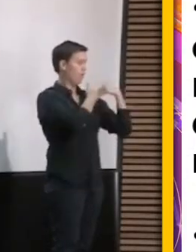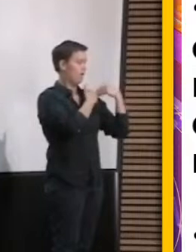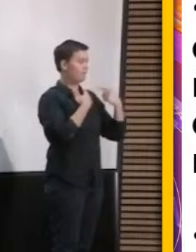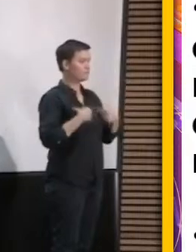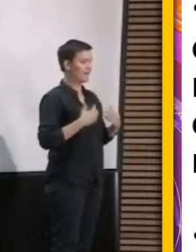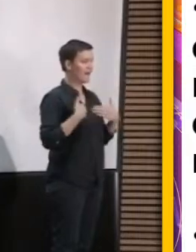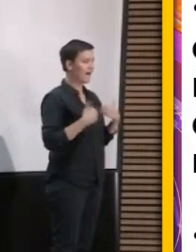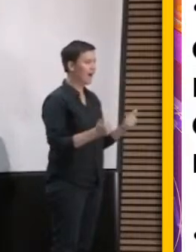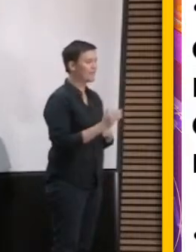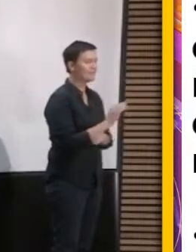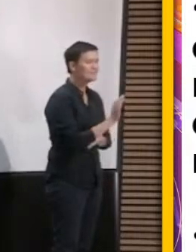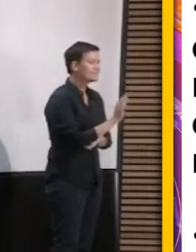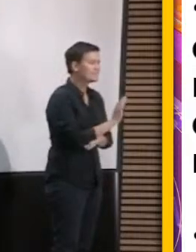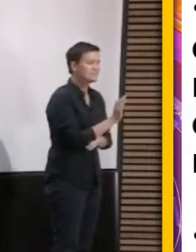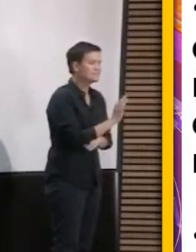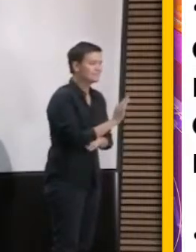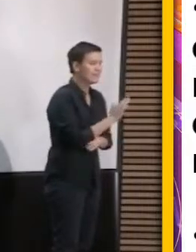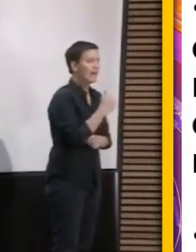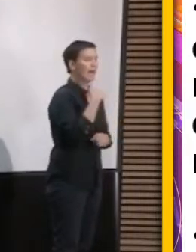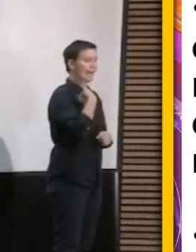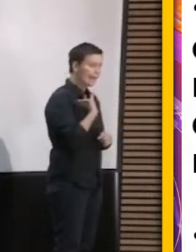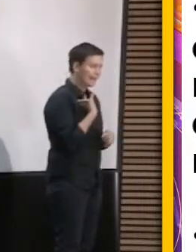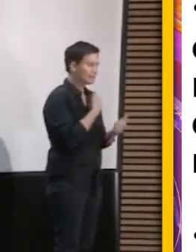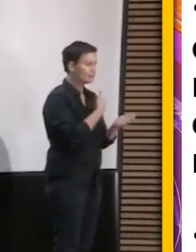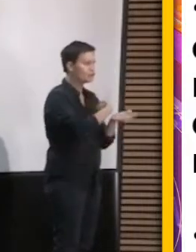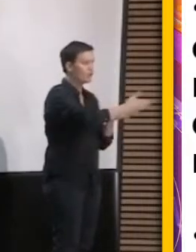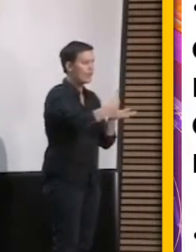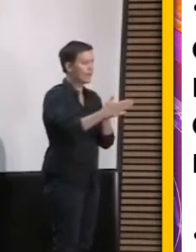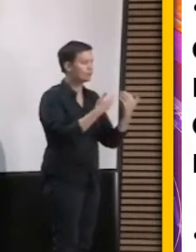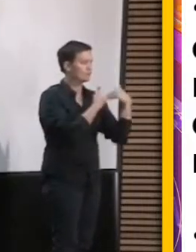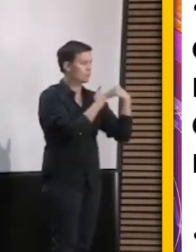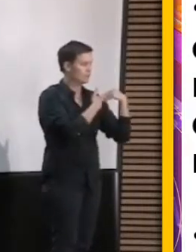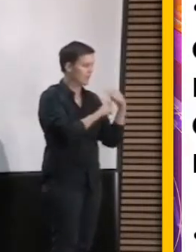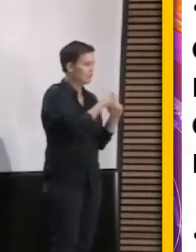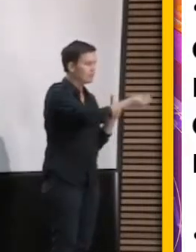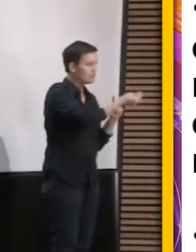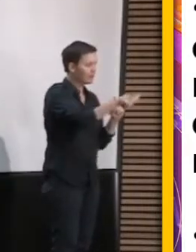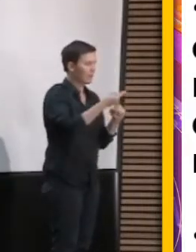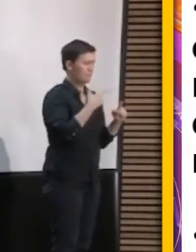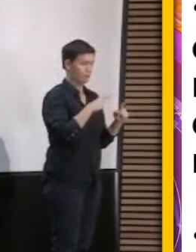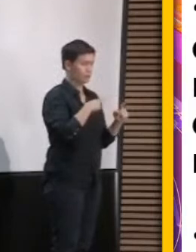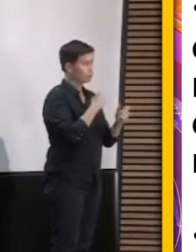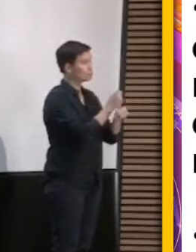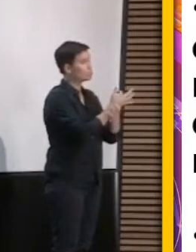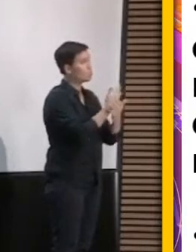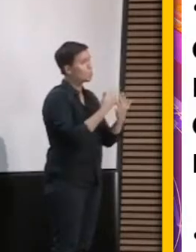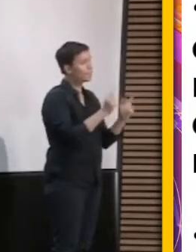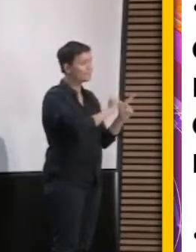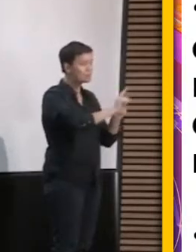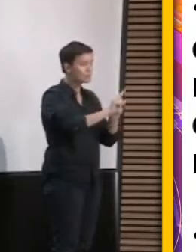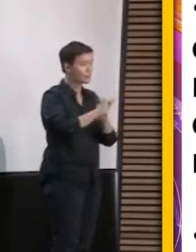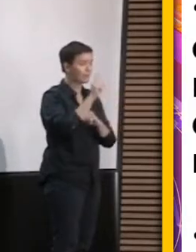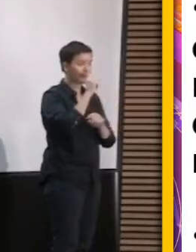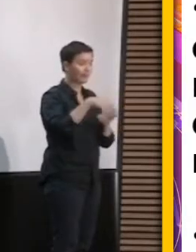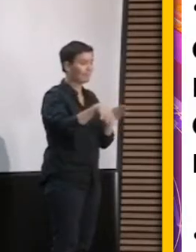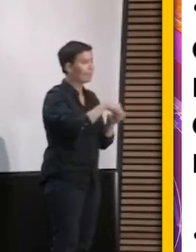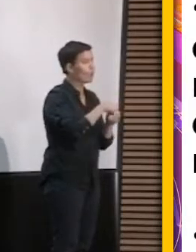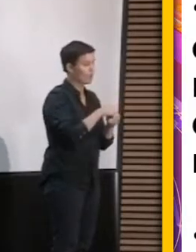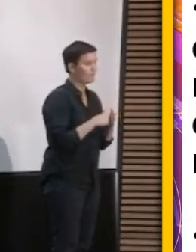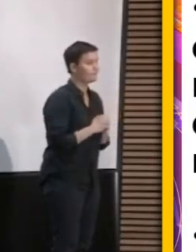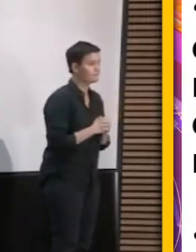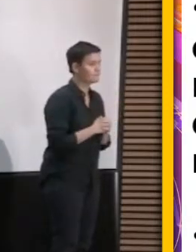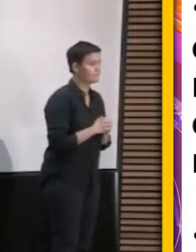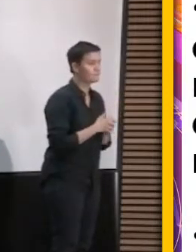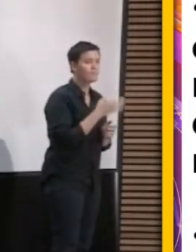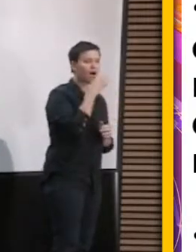implement testing and surveillance testing that is across such a range of agencies without having that extra support to do it. Confirmation